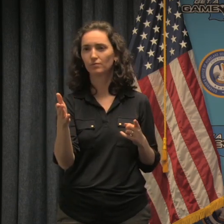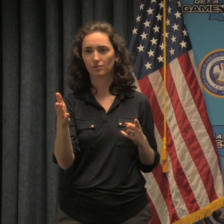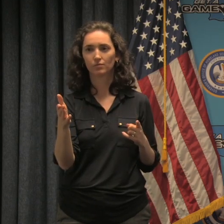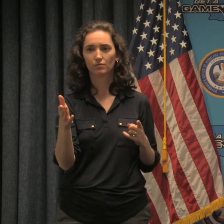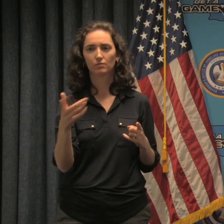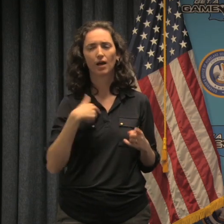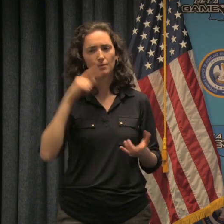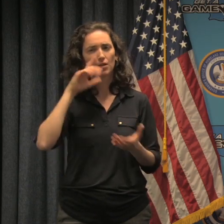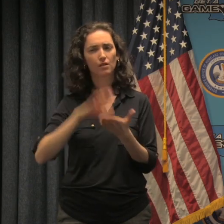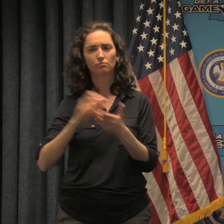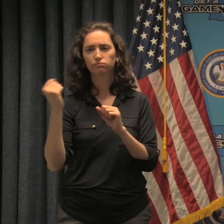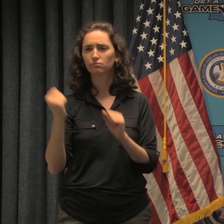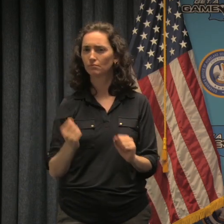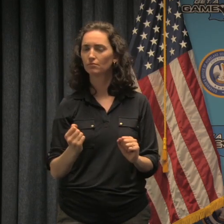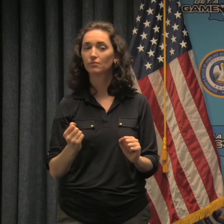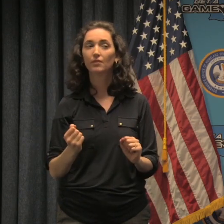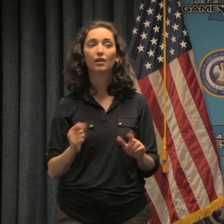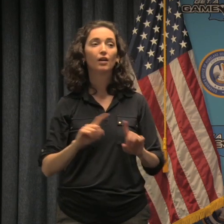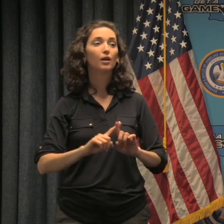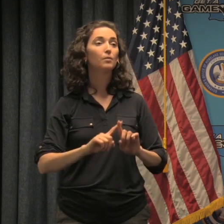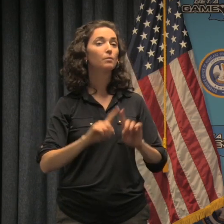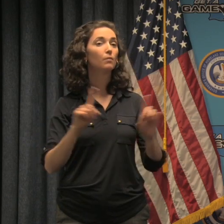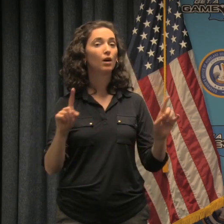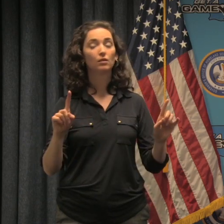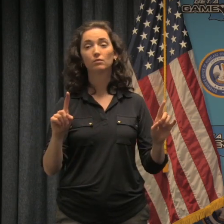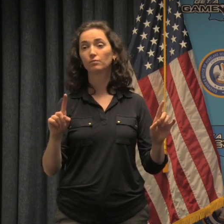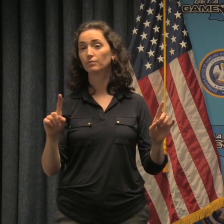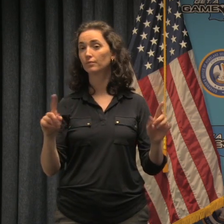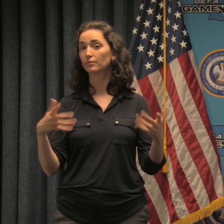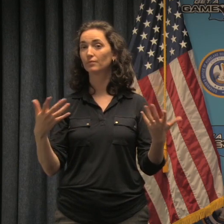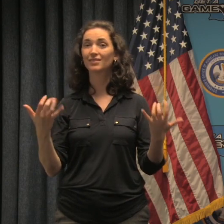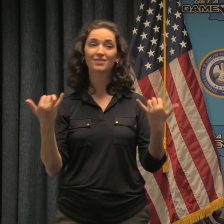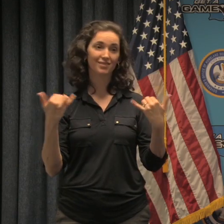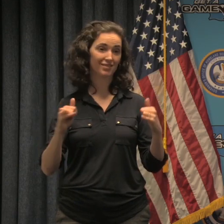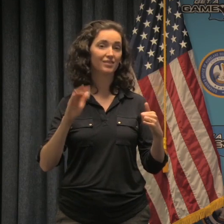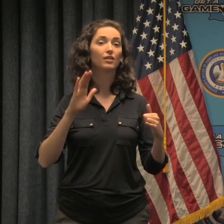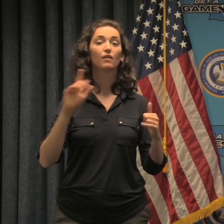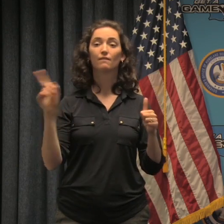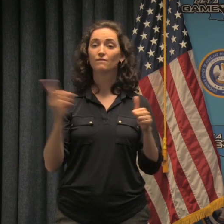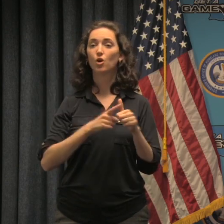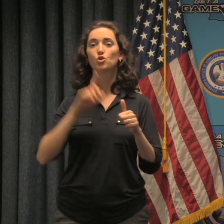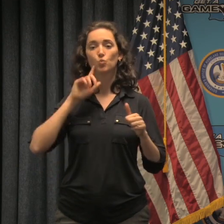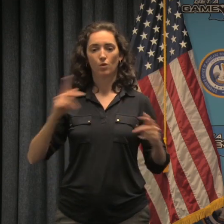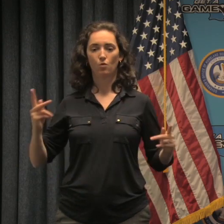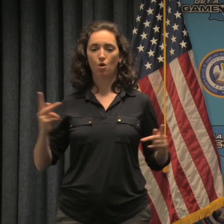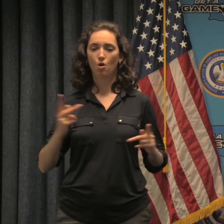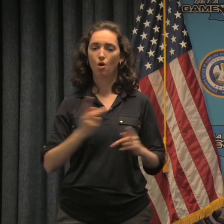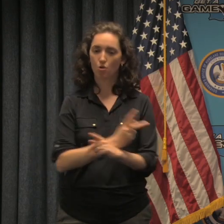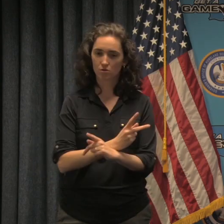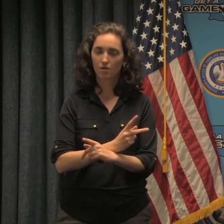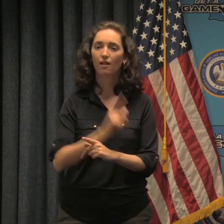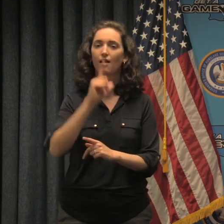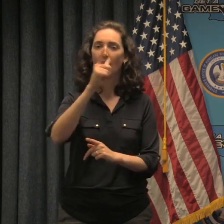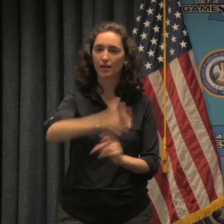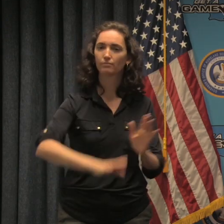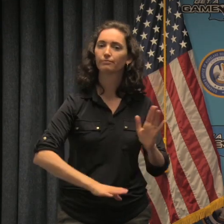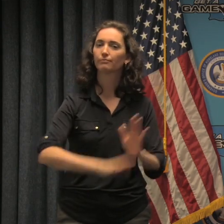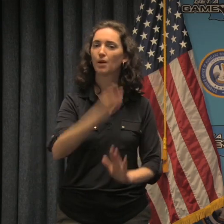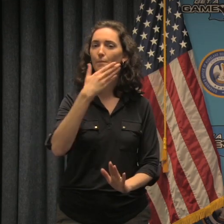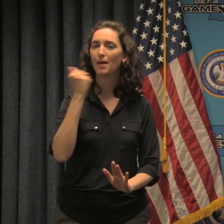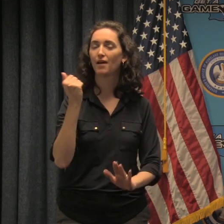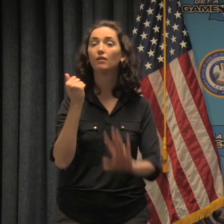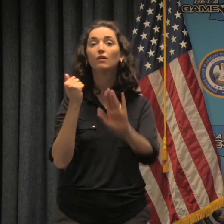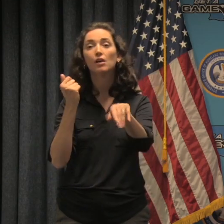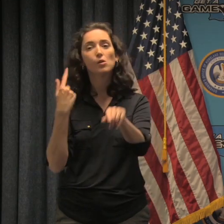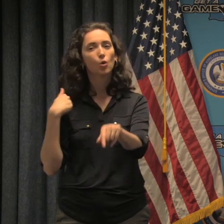that. But it's still the case that it's going to get worse before it gets better. But we have the power